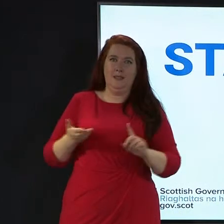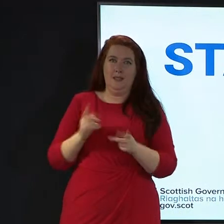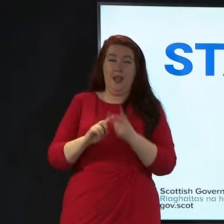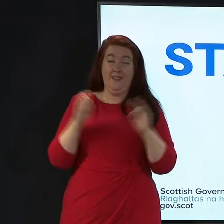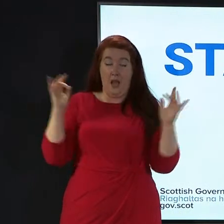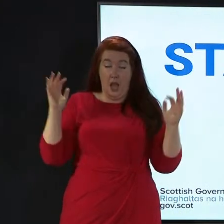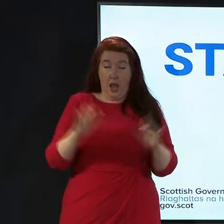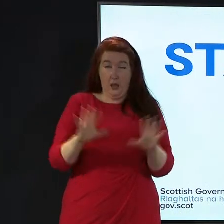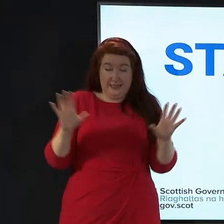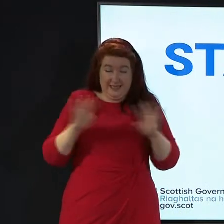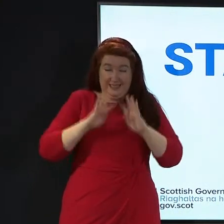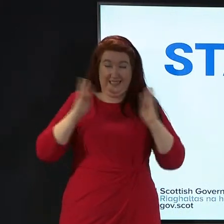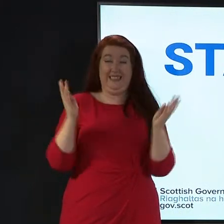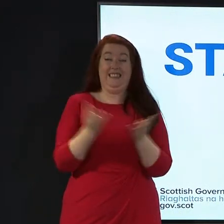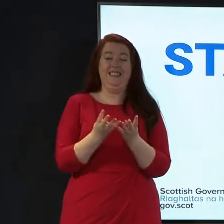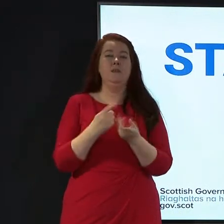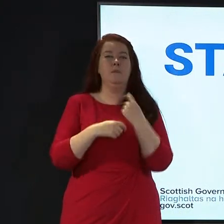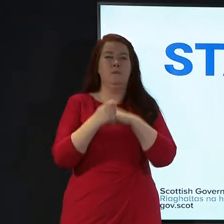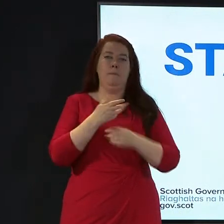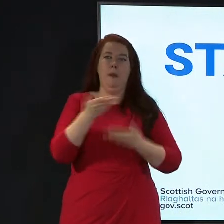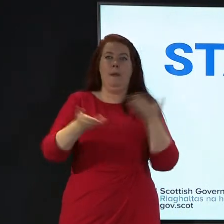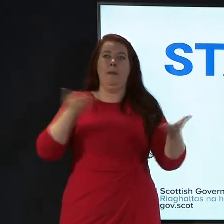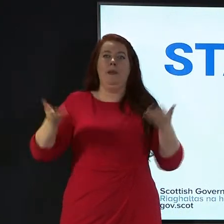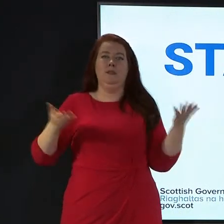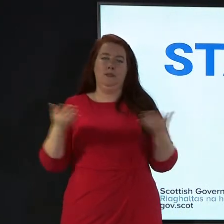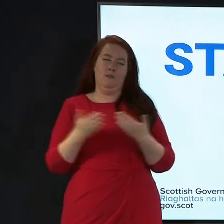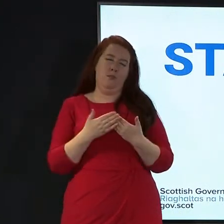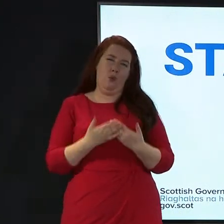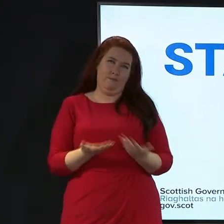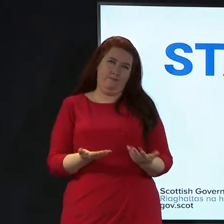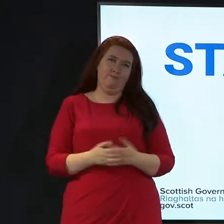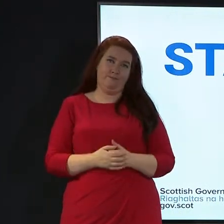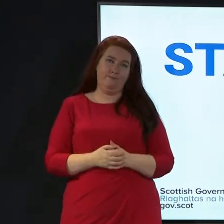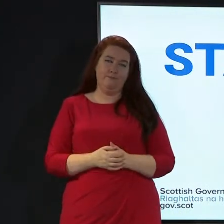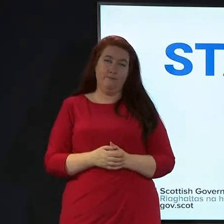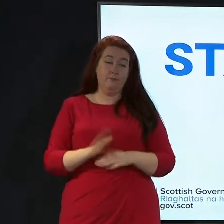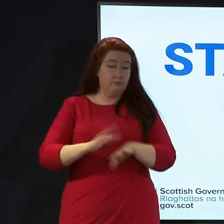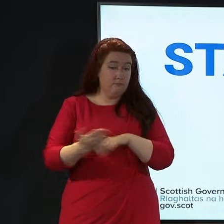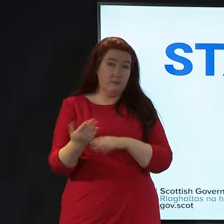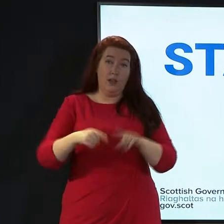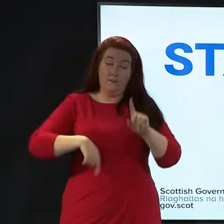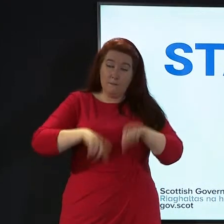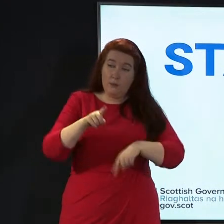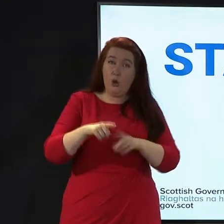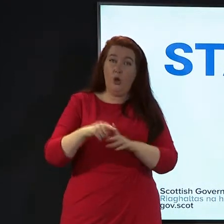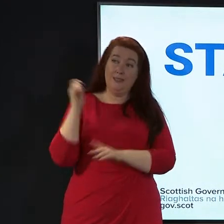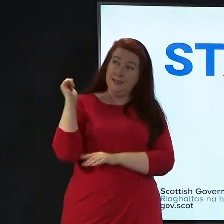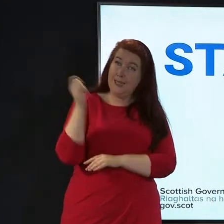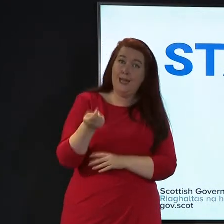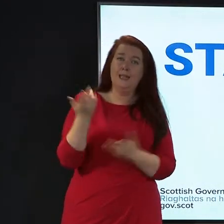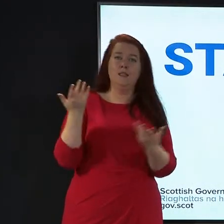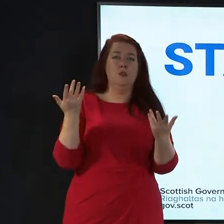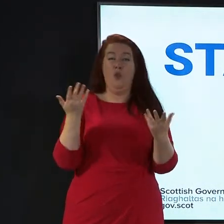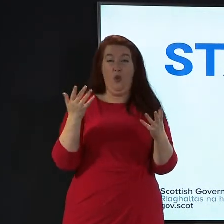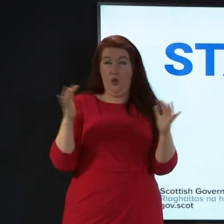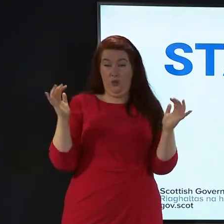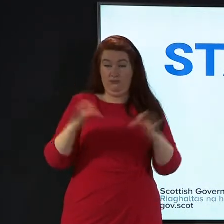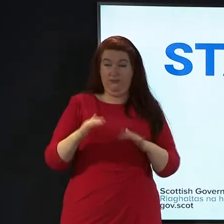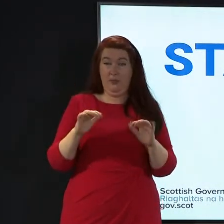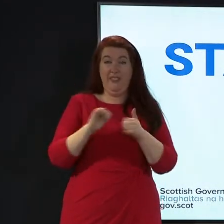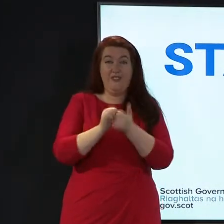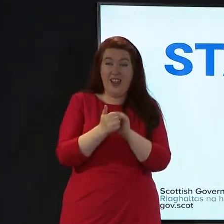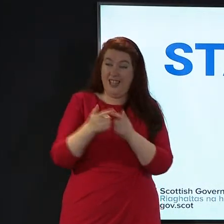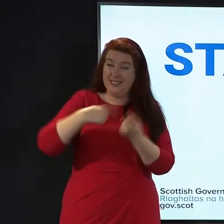to take that virus away. So it's really important, whether it's football or tennis or just getting together with your pals, it's